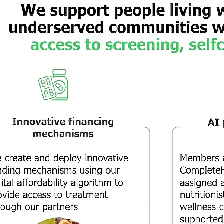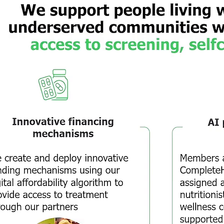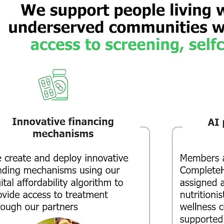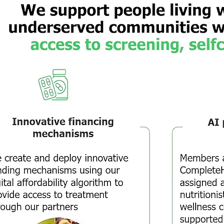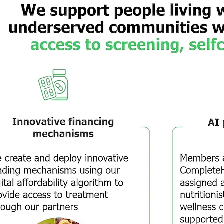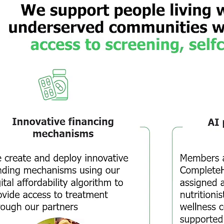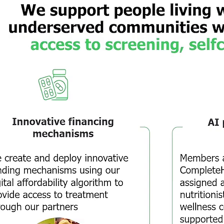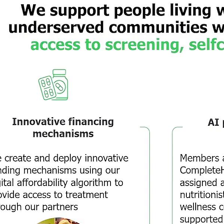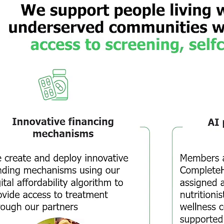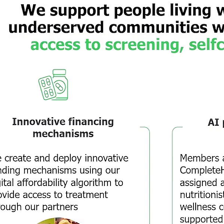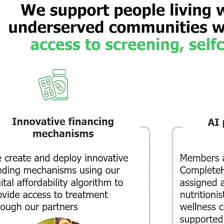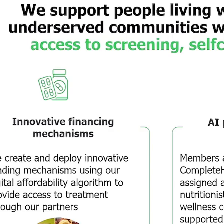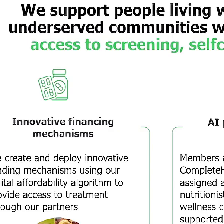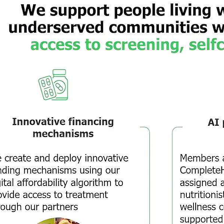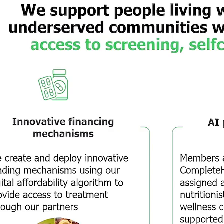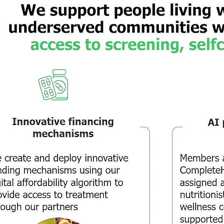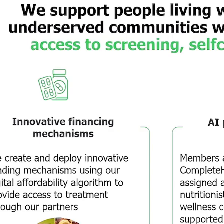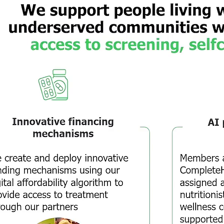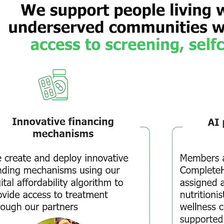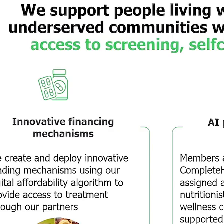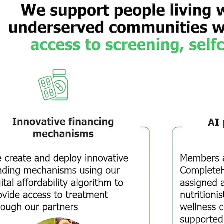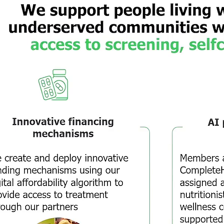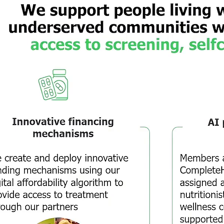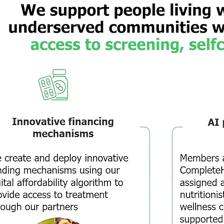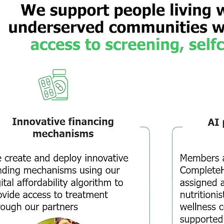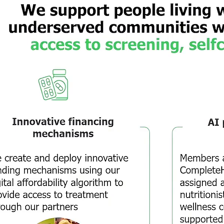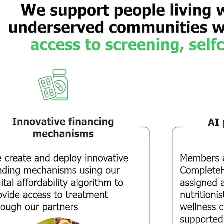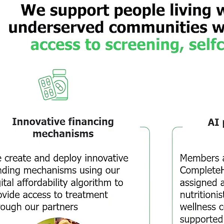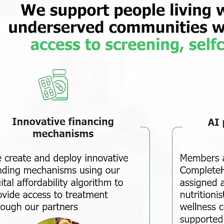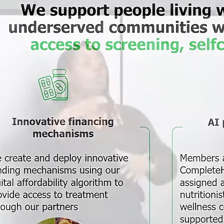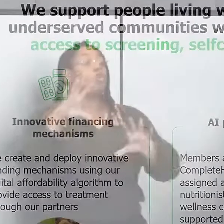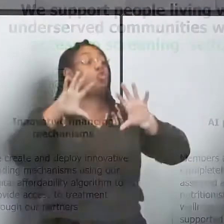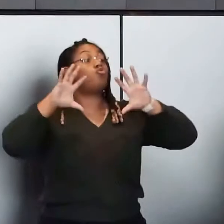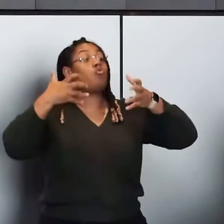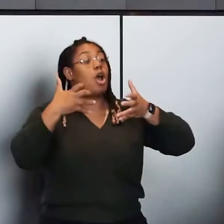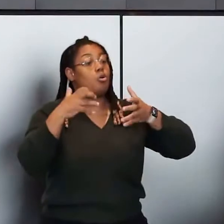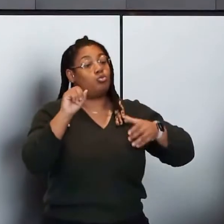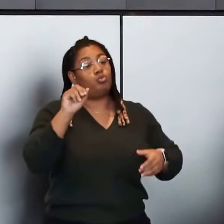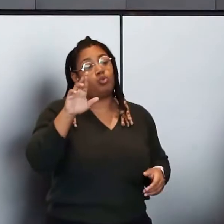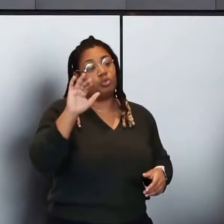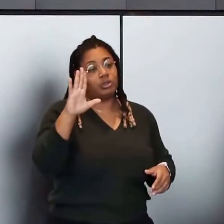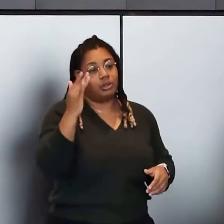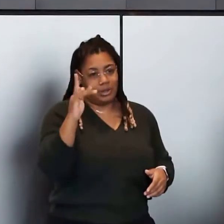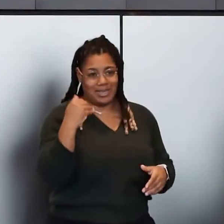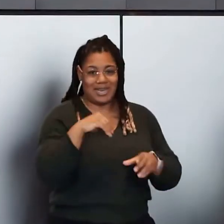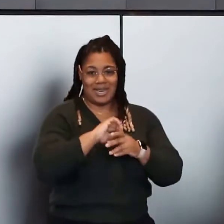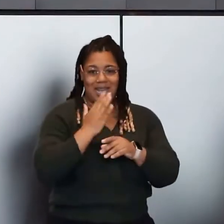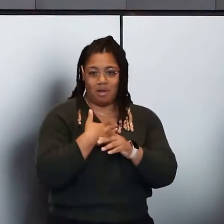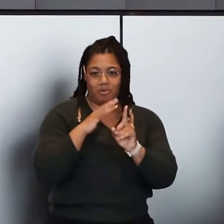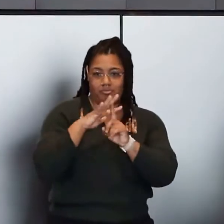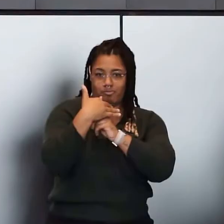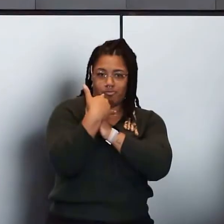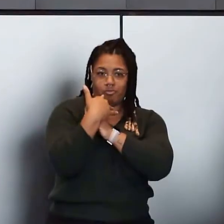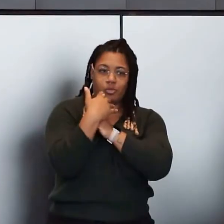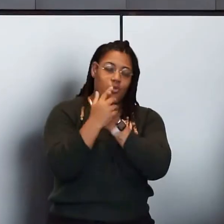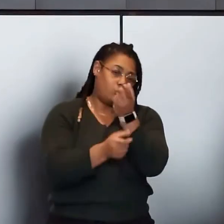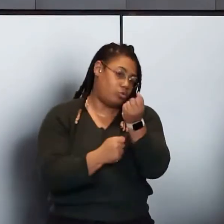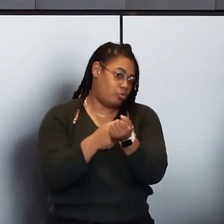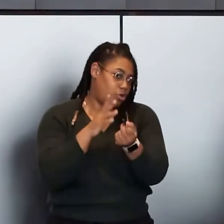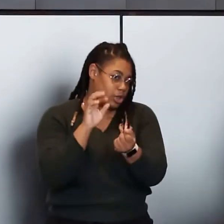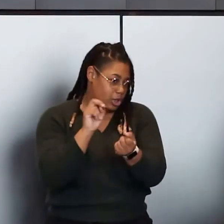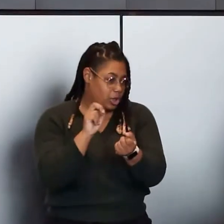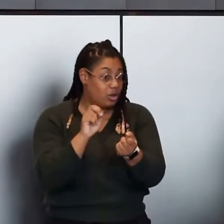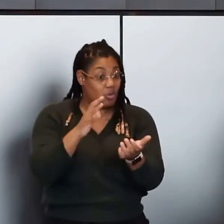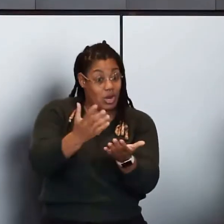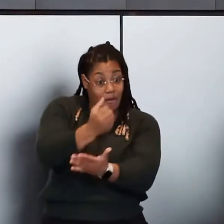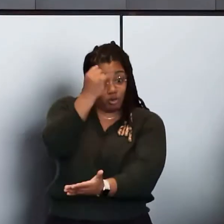surrounded by a community, and that we leverage crowdsourcing in our cultural context to support care, and so therefore leveraging that to identify